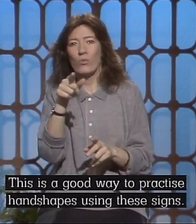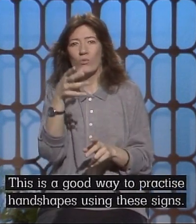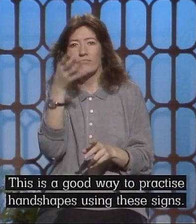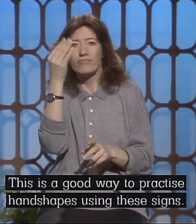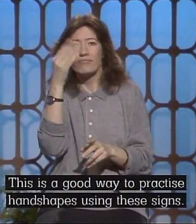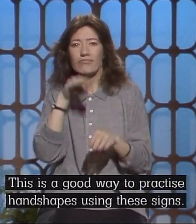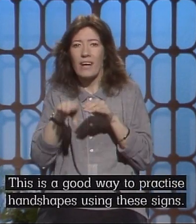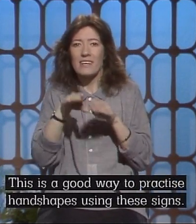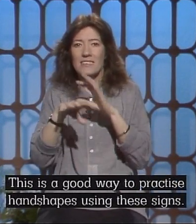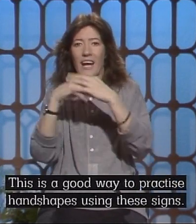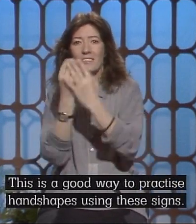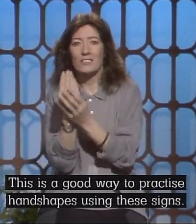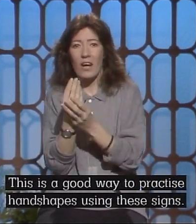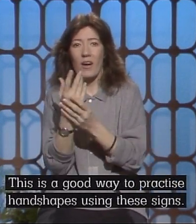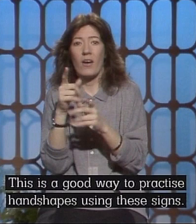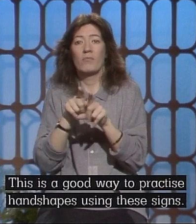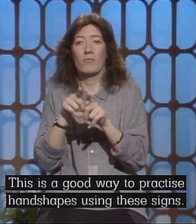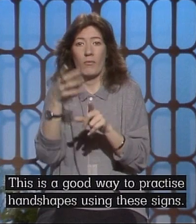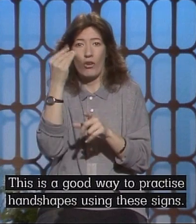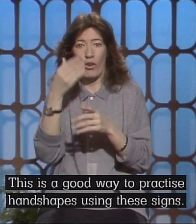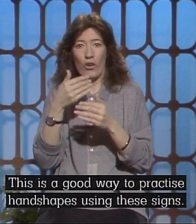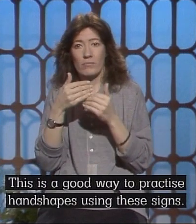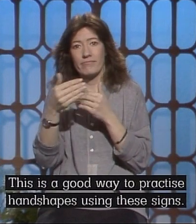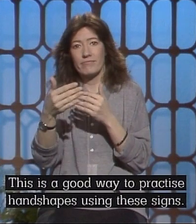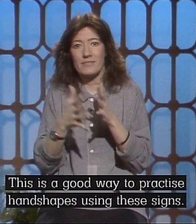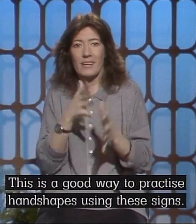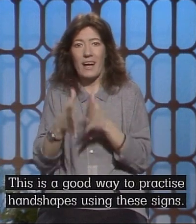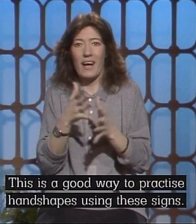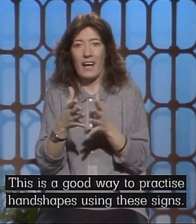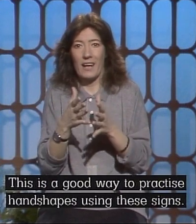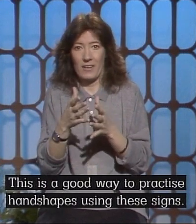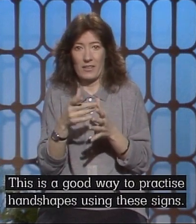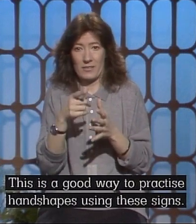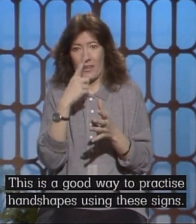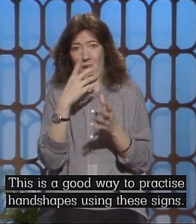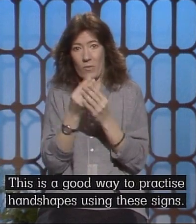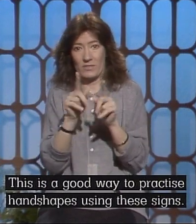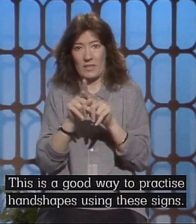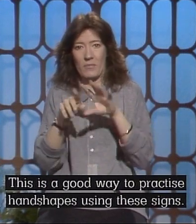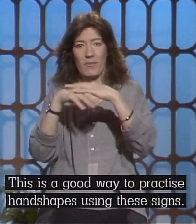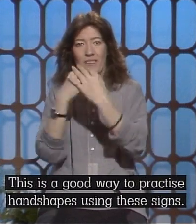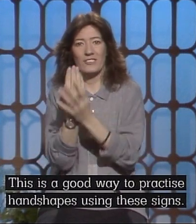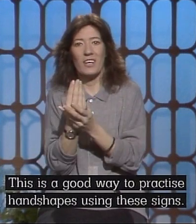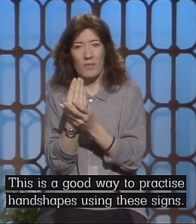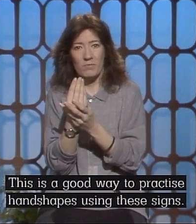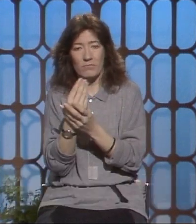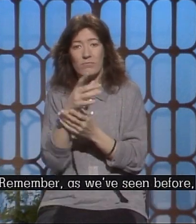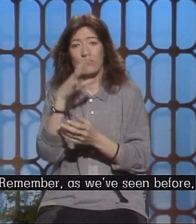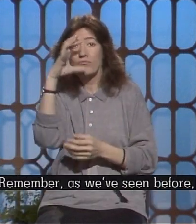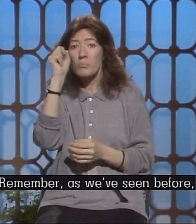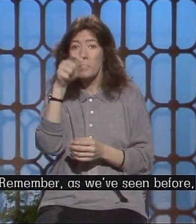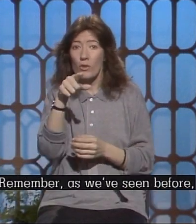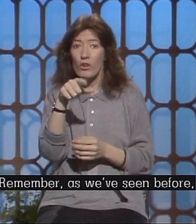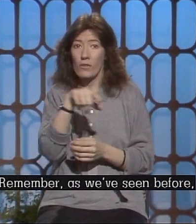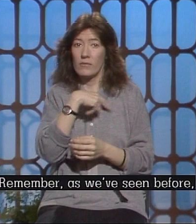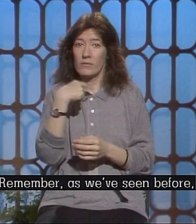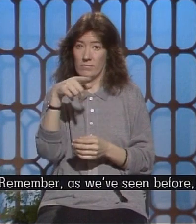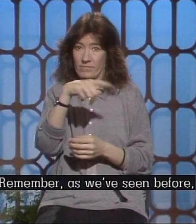way to practice handshapes and learn some signs that you can make with a handshape. But remember, as we've